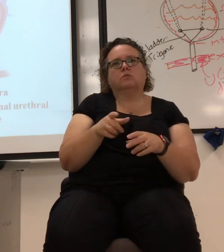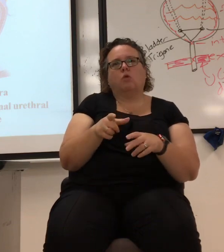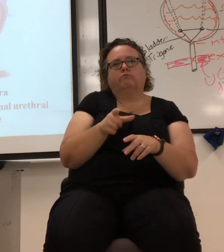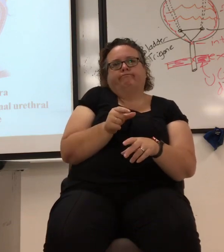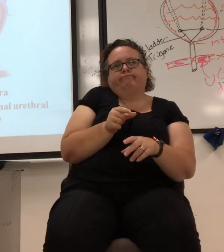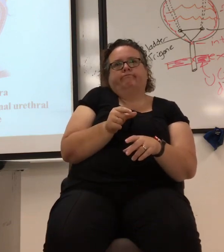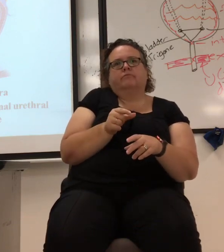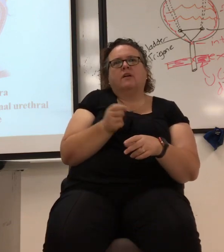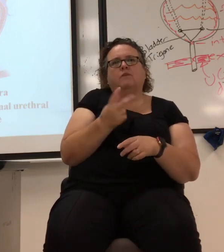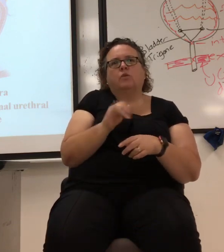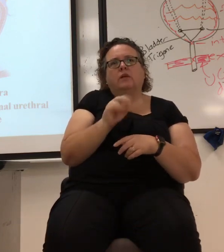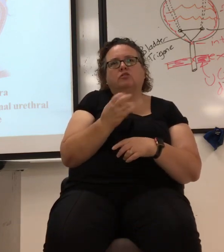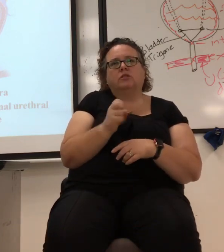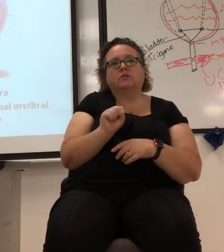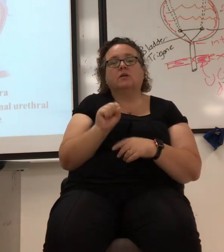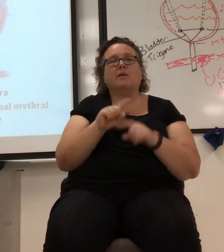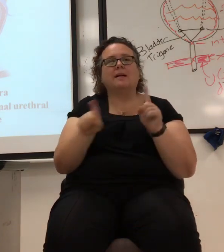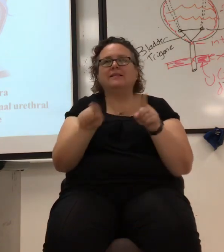the sphincters,